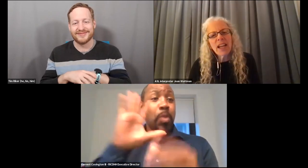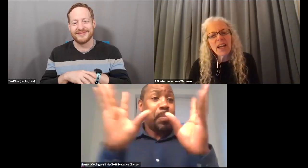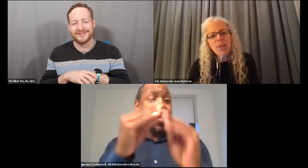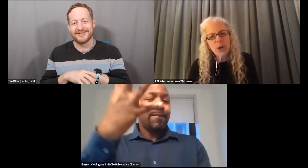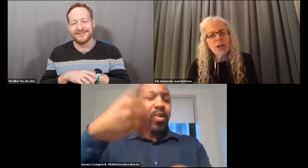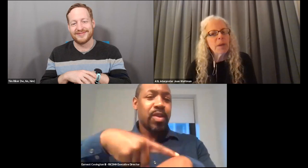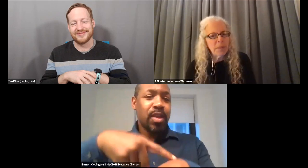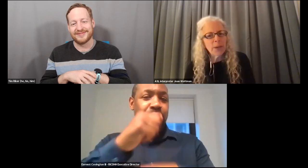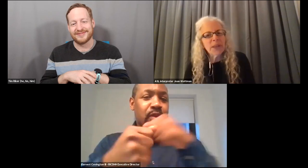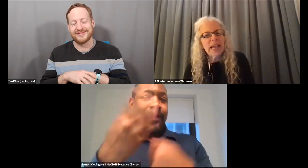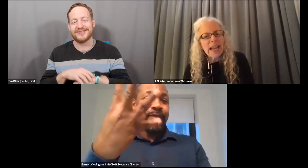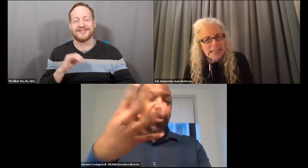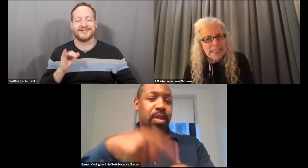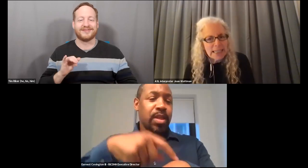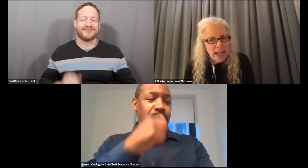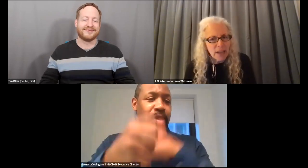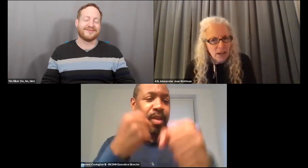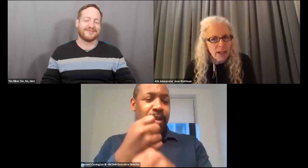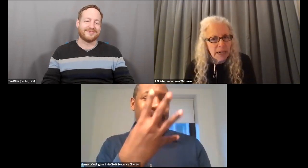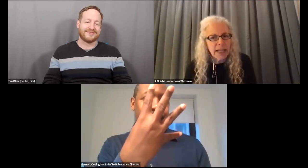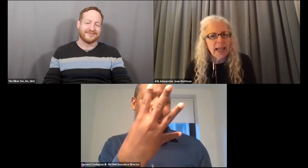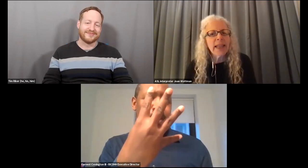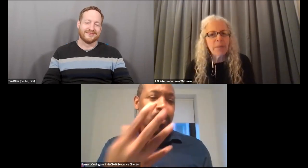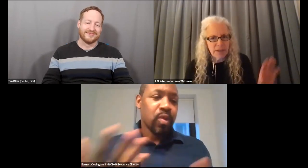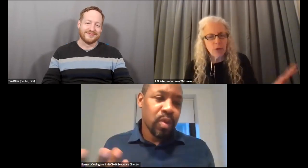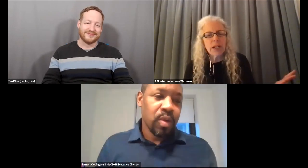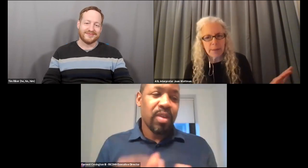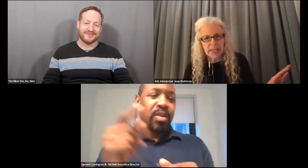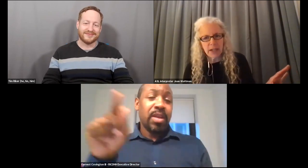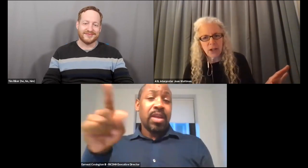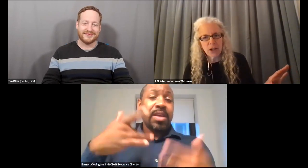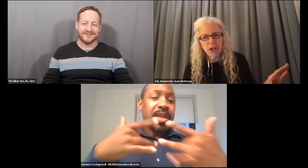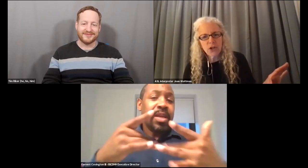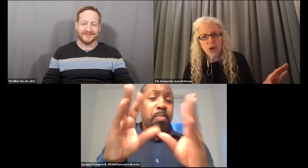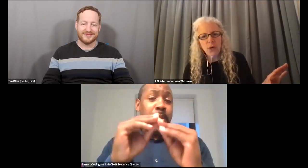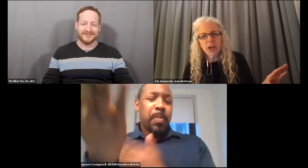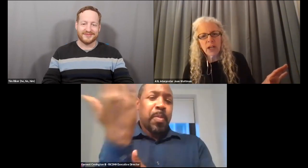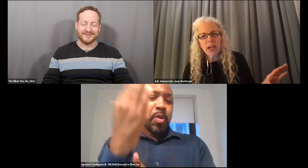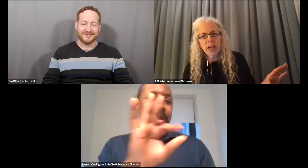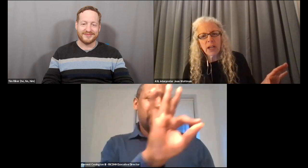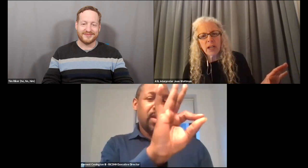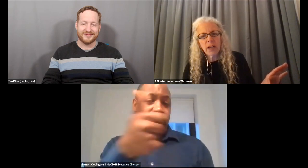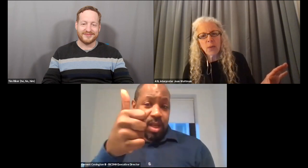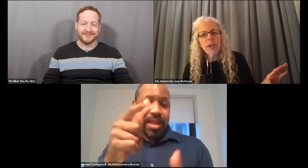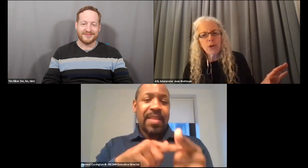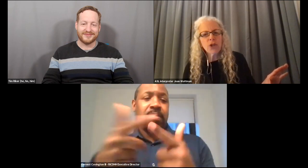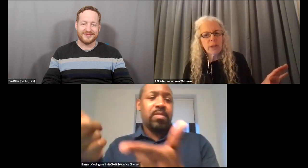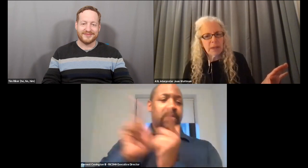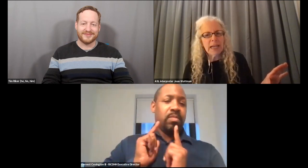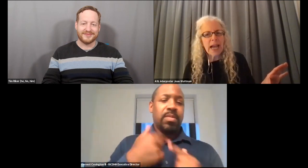And we're going to be meeting with the ATL committee, and they meet four times a year. So we usually meet 9 to